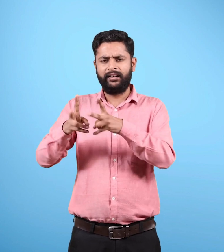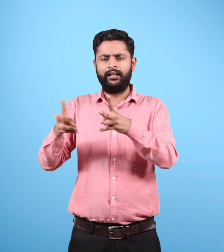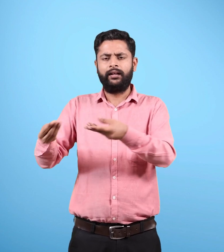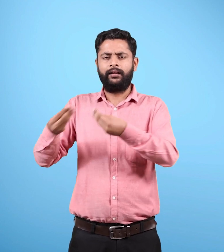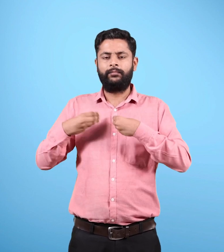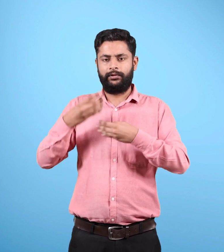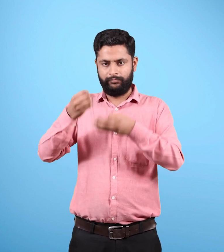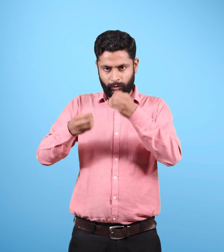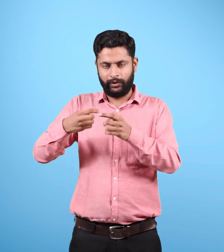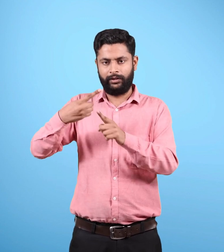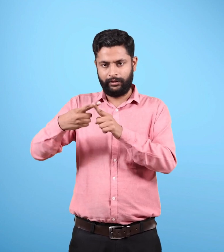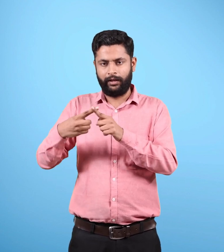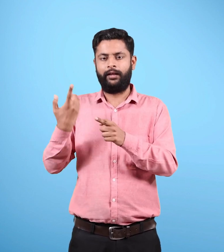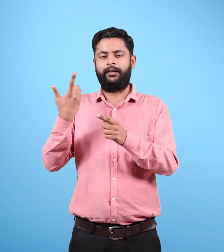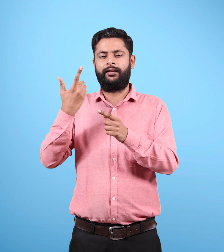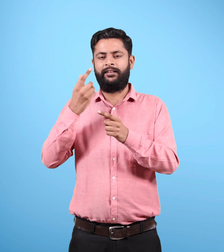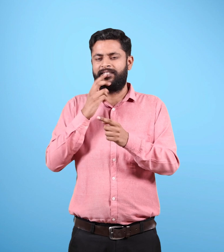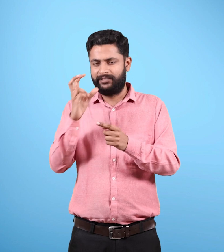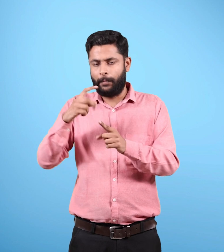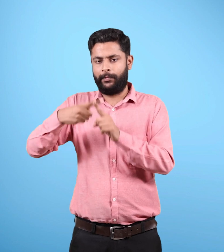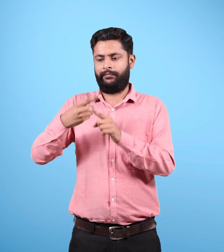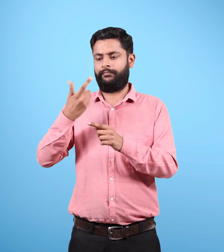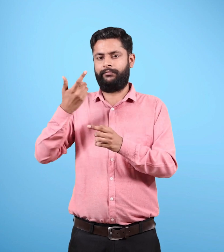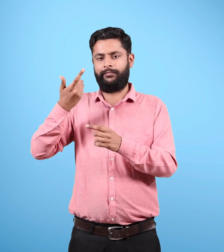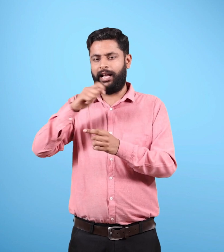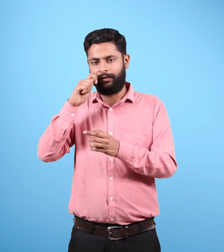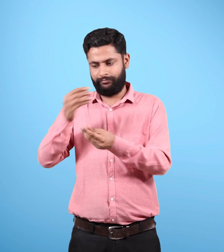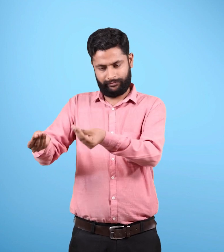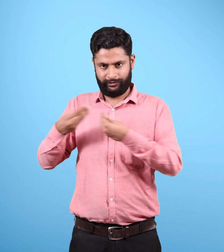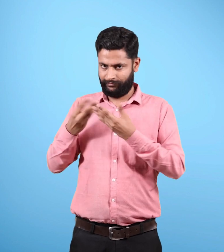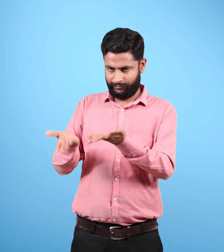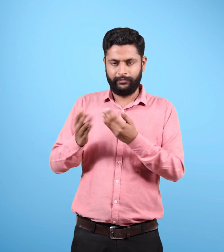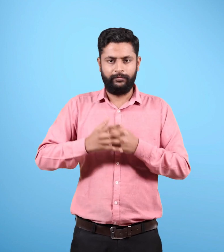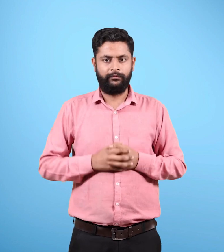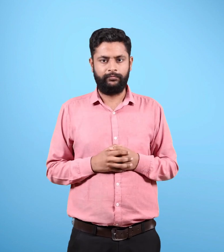Animals provide us with milk, meat products, and eggs.